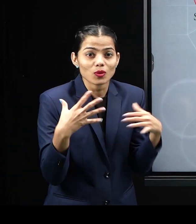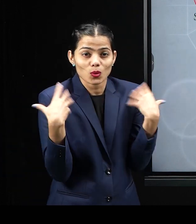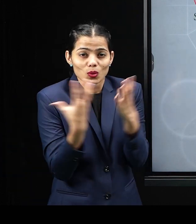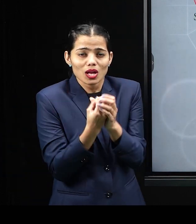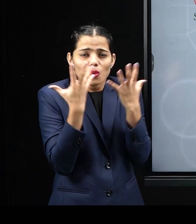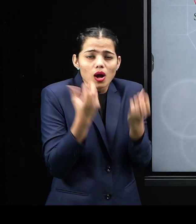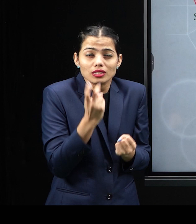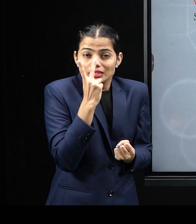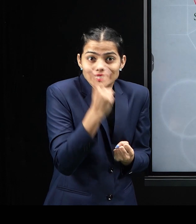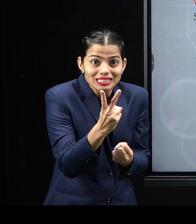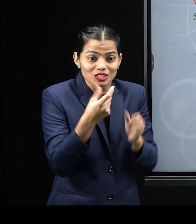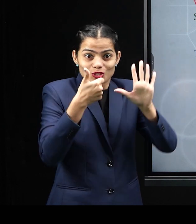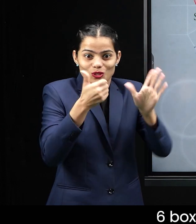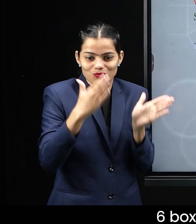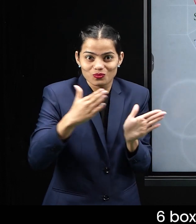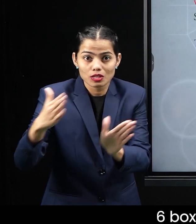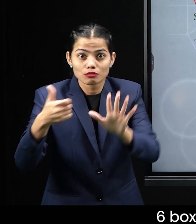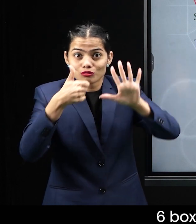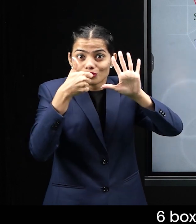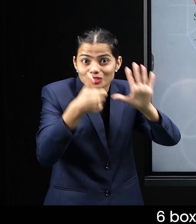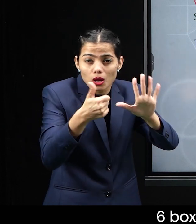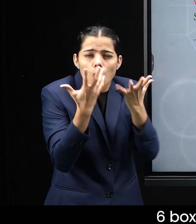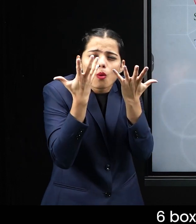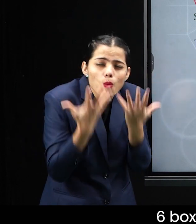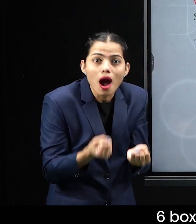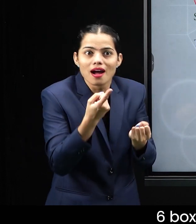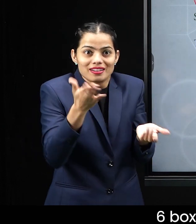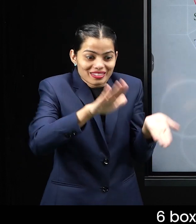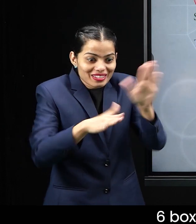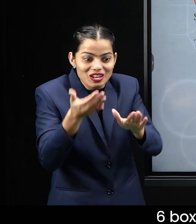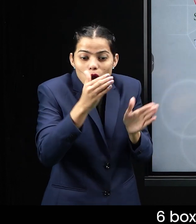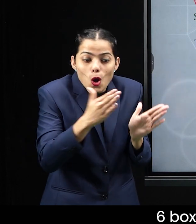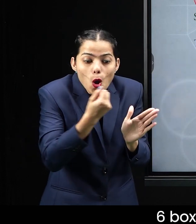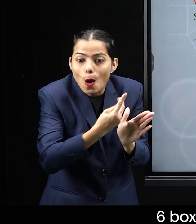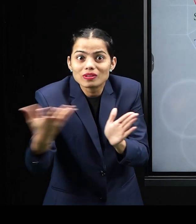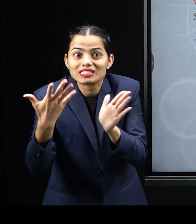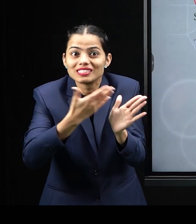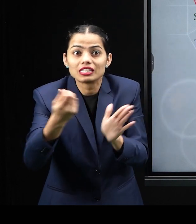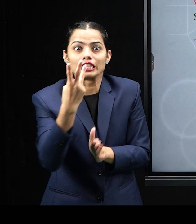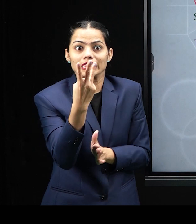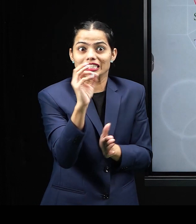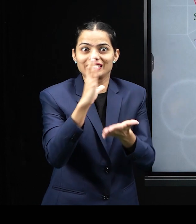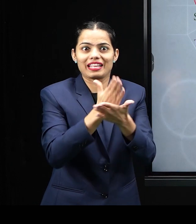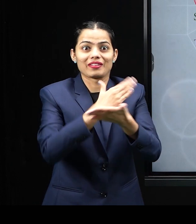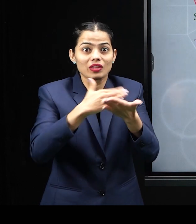Solution: we see that 6 boxes are required to pack 30 cakes with 4 cakes left